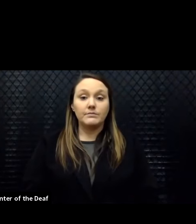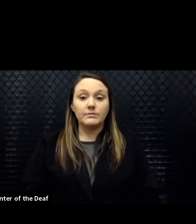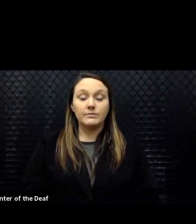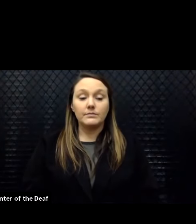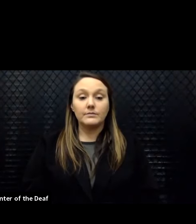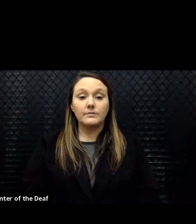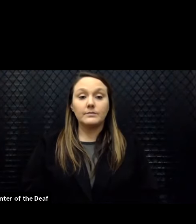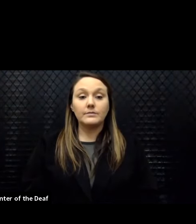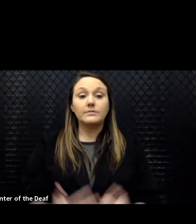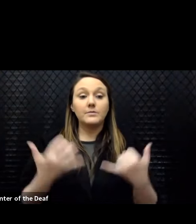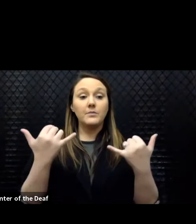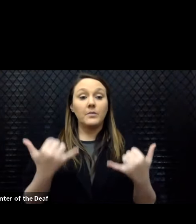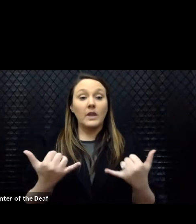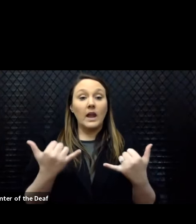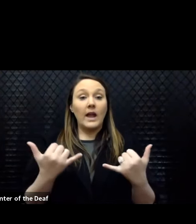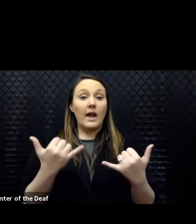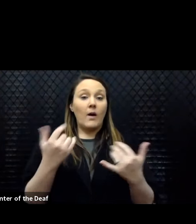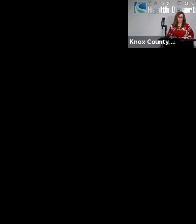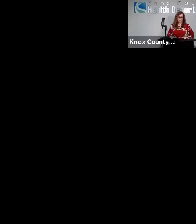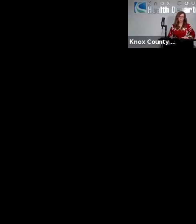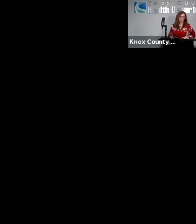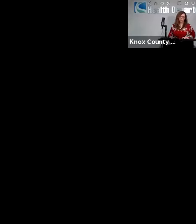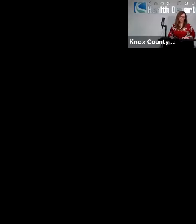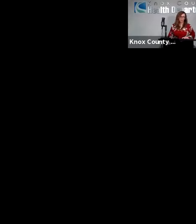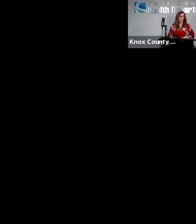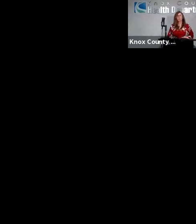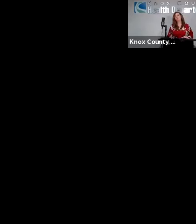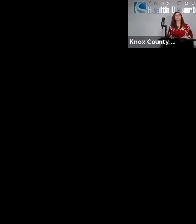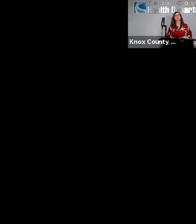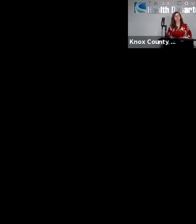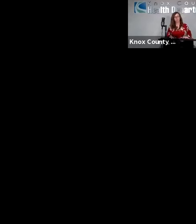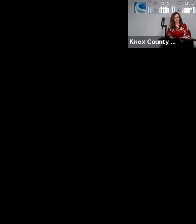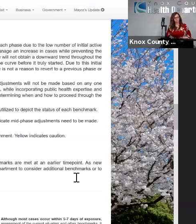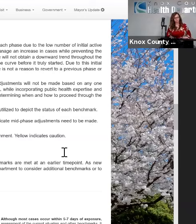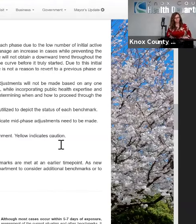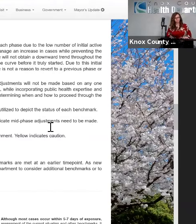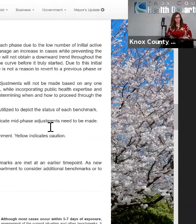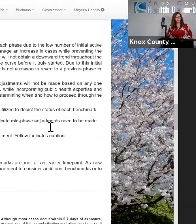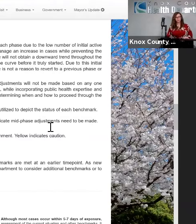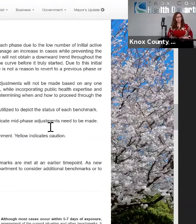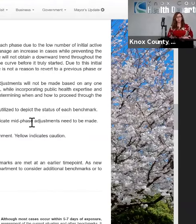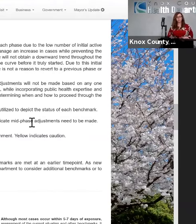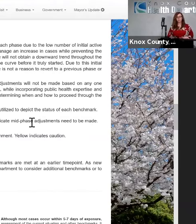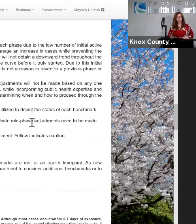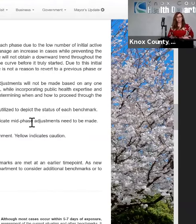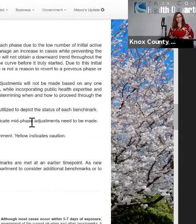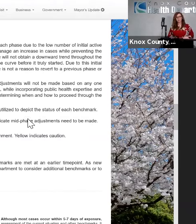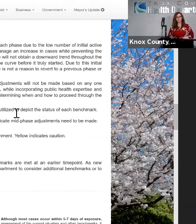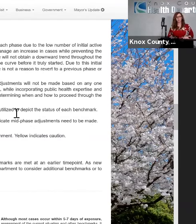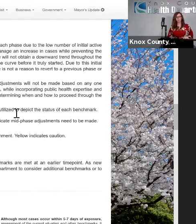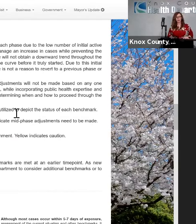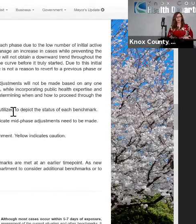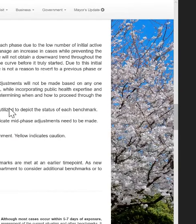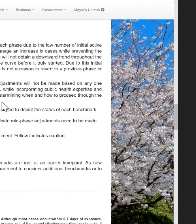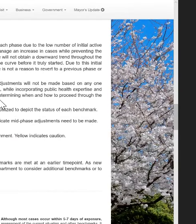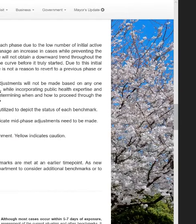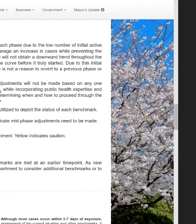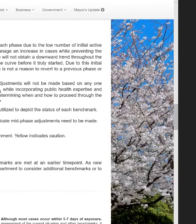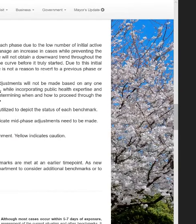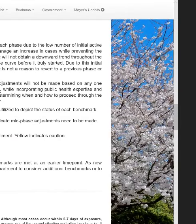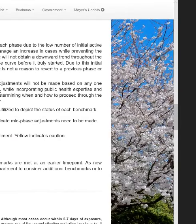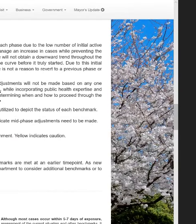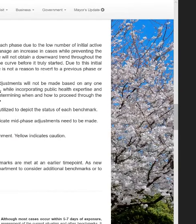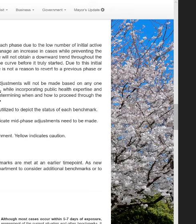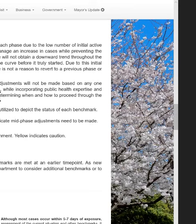All right, now that we are halfway through phase 1, we want to talk about some of what we're doing. The benchmark information that we have